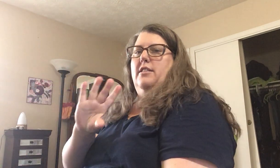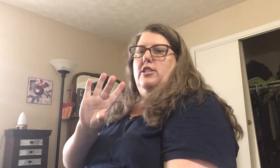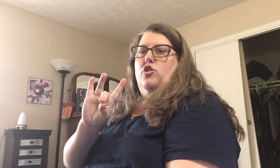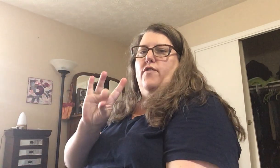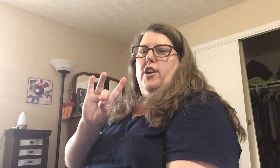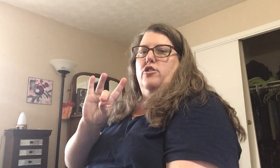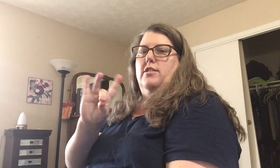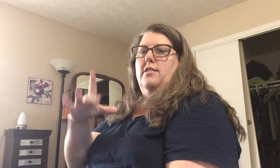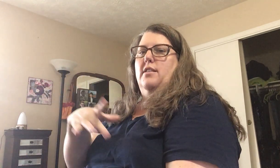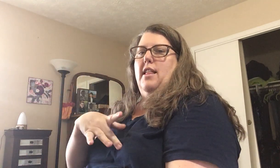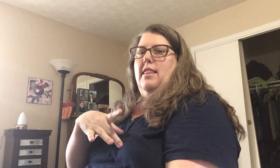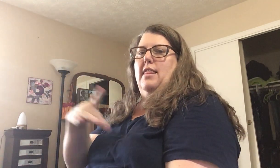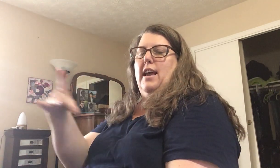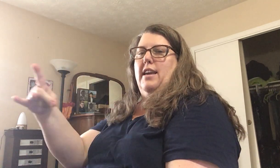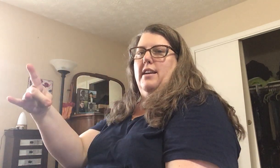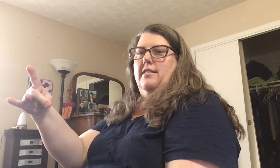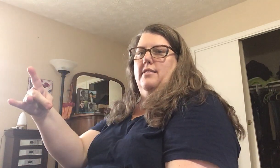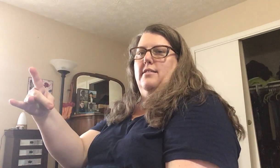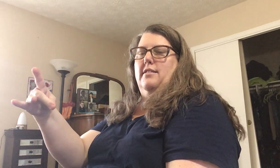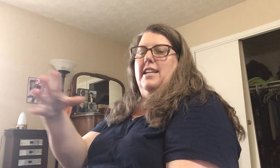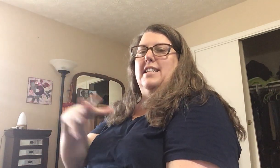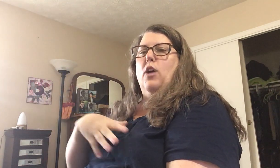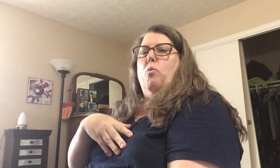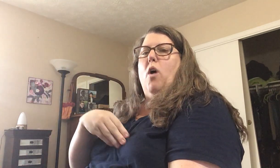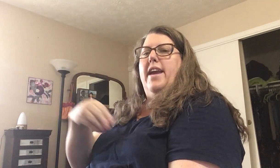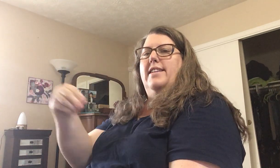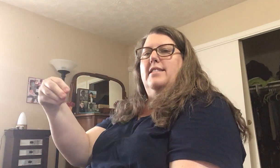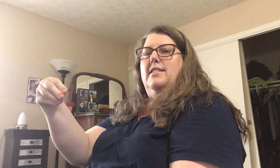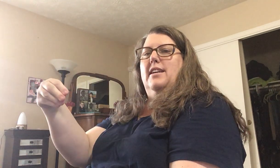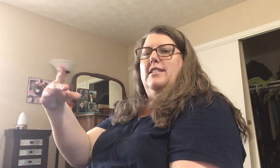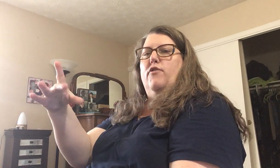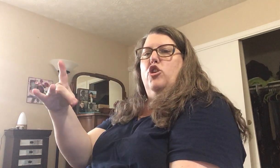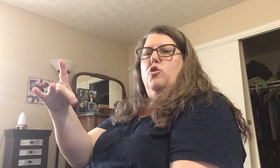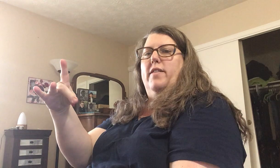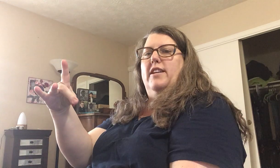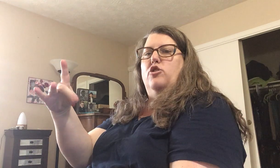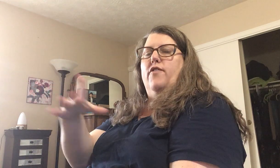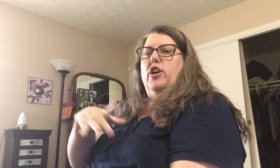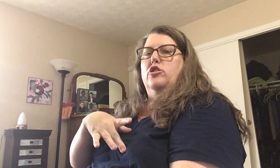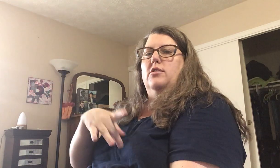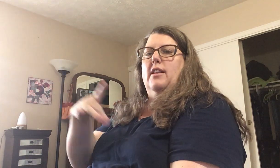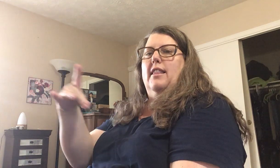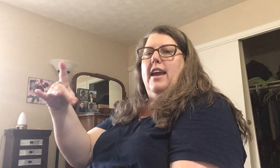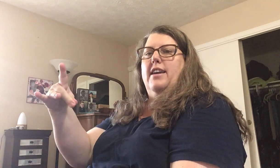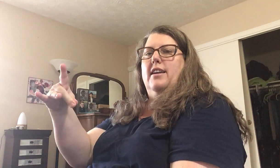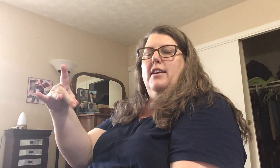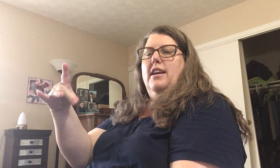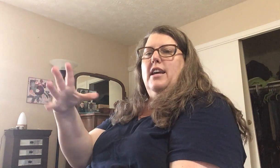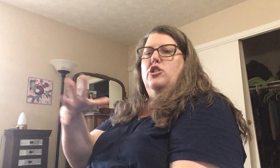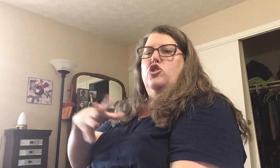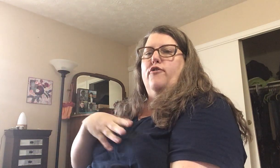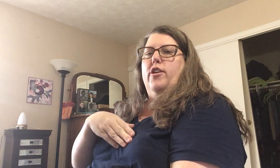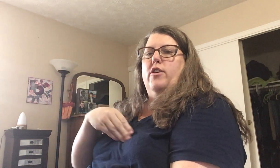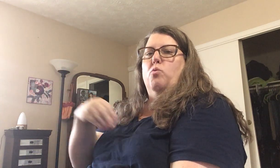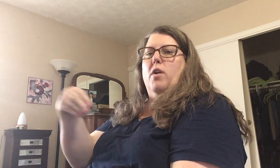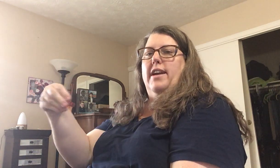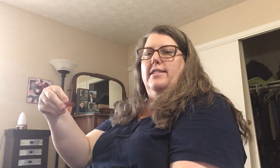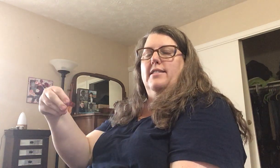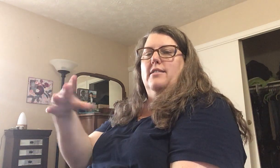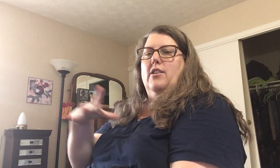These 2 fingers. Like. It's like white, except for you're doing these 2 fingers. Like is different than white.